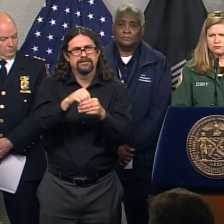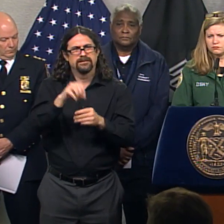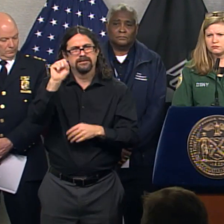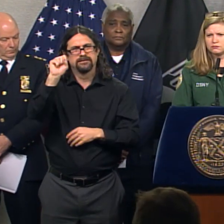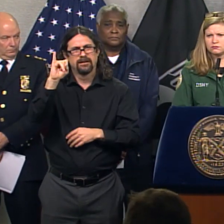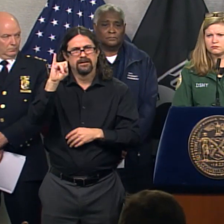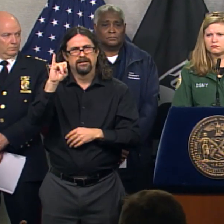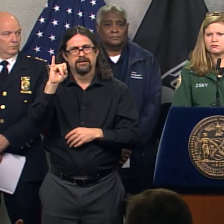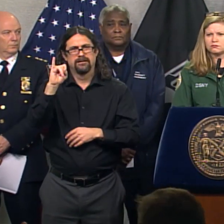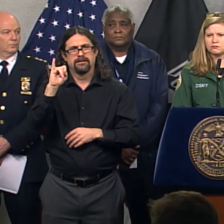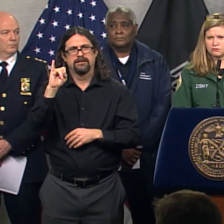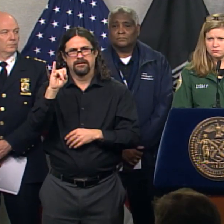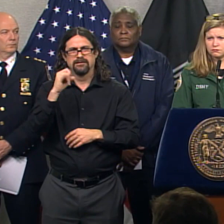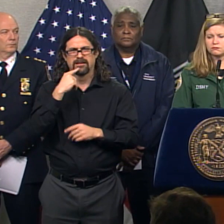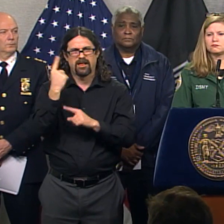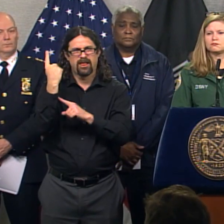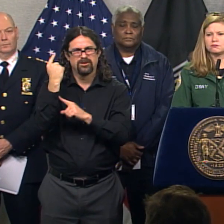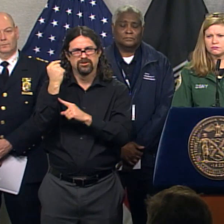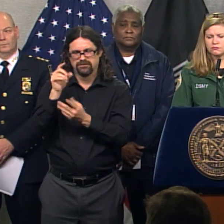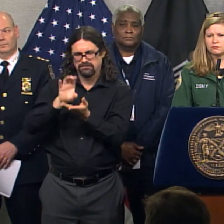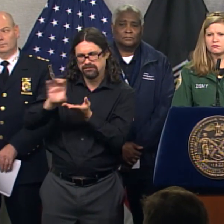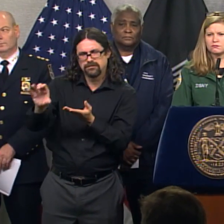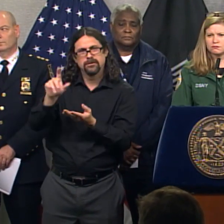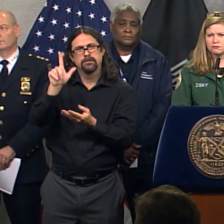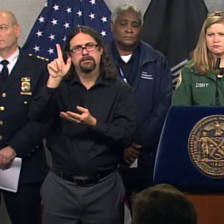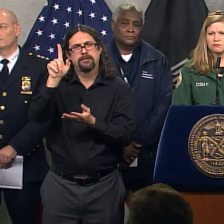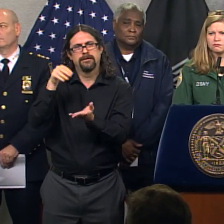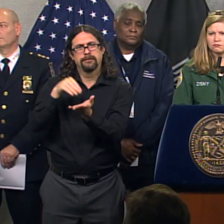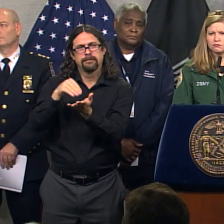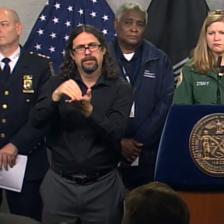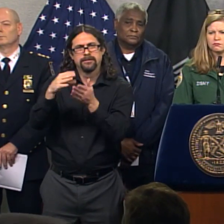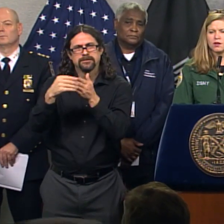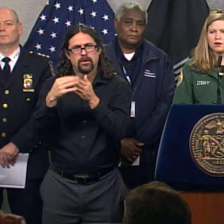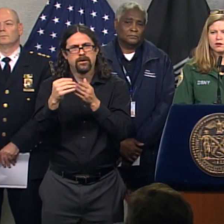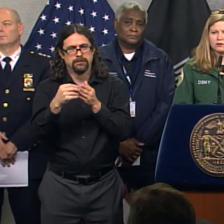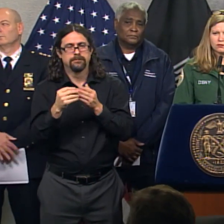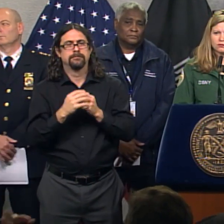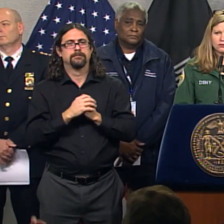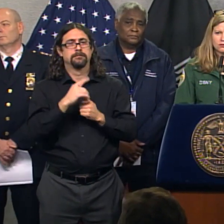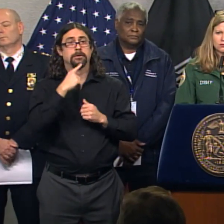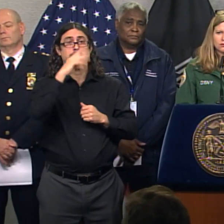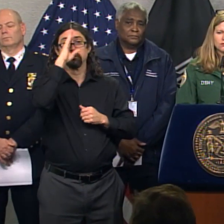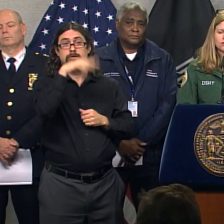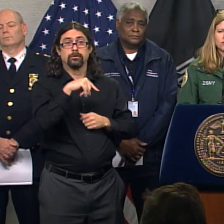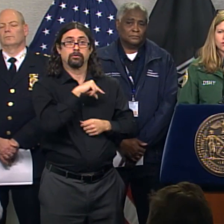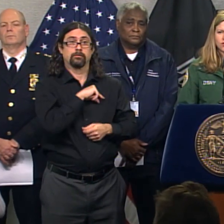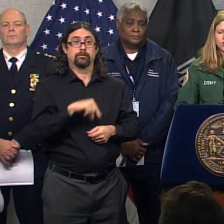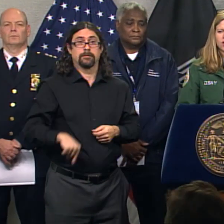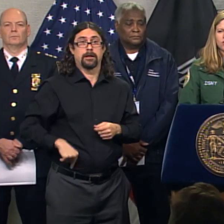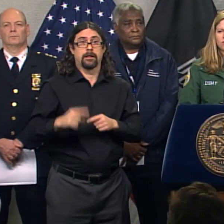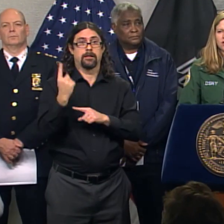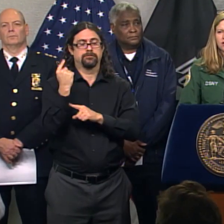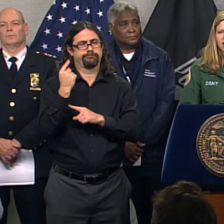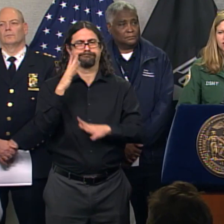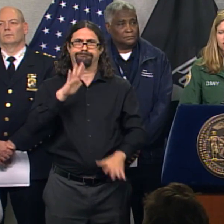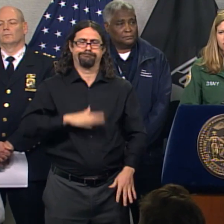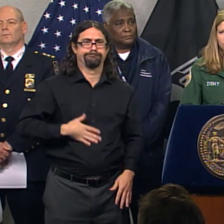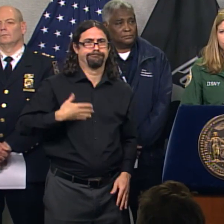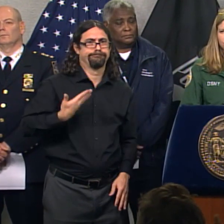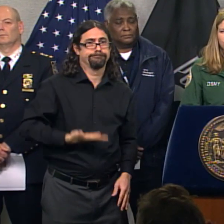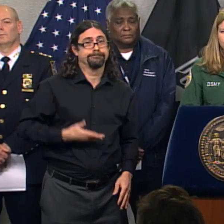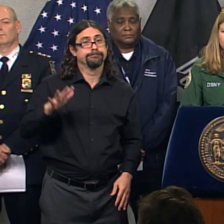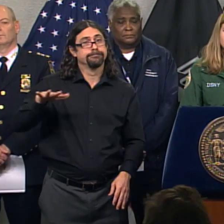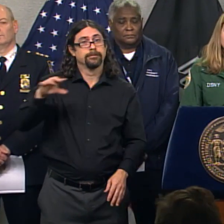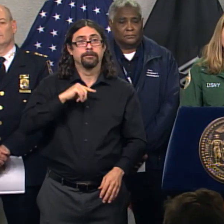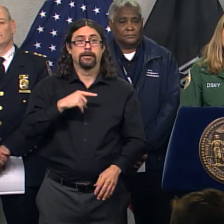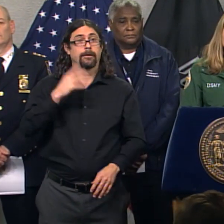know some of those small streets in Queens last year, they were the folks who were really upset. Is that all one and the same? Or? So the $21 million actually was